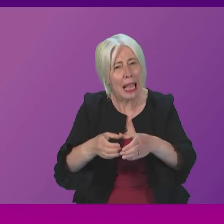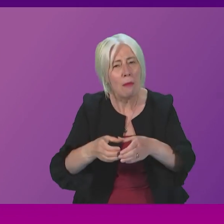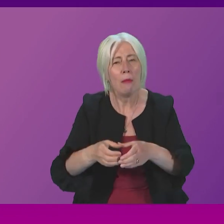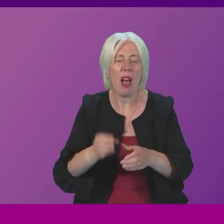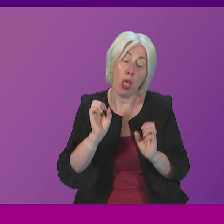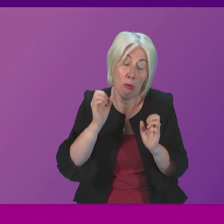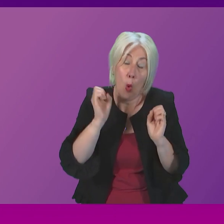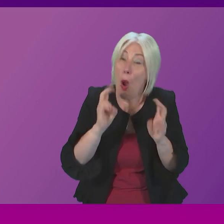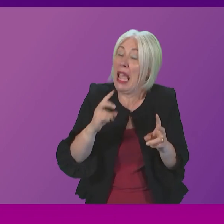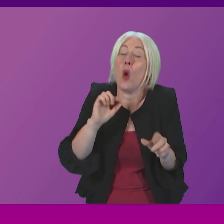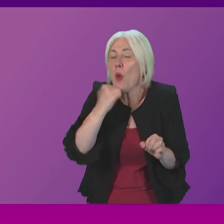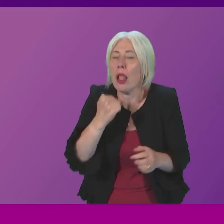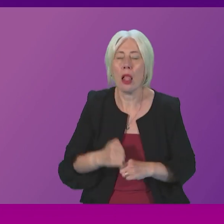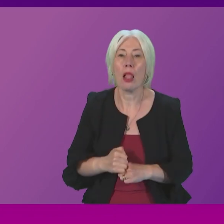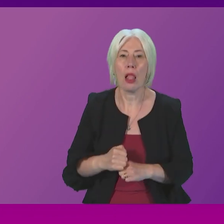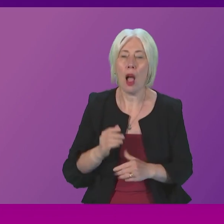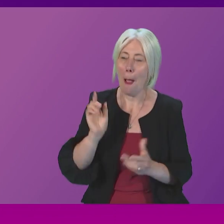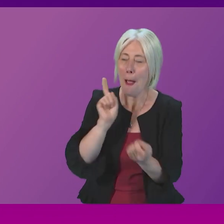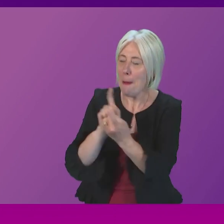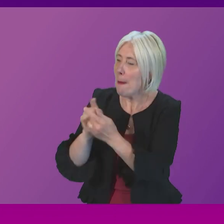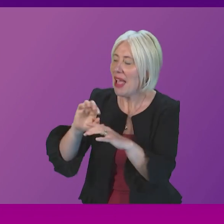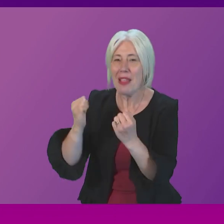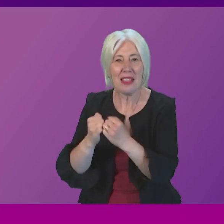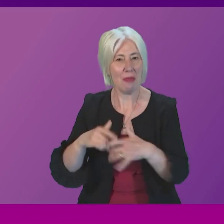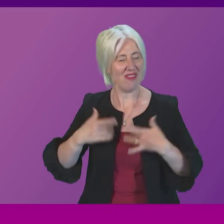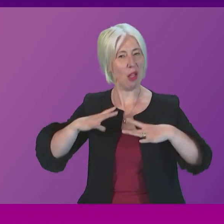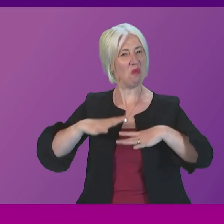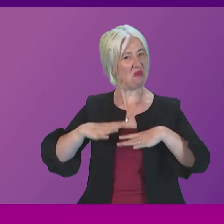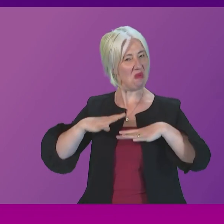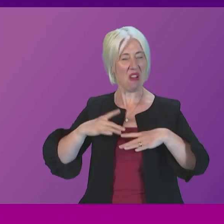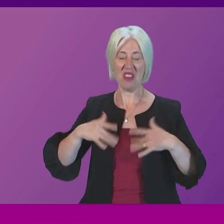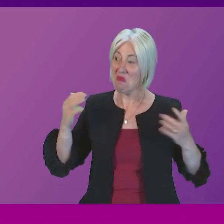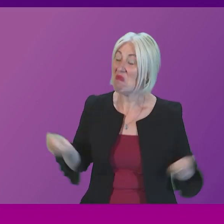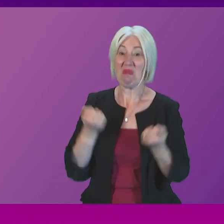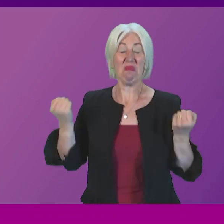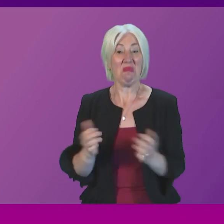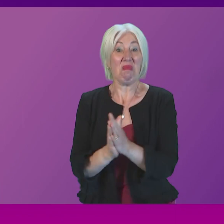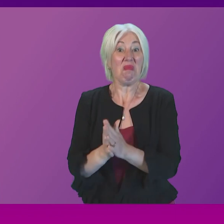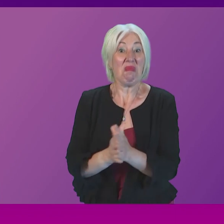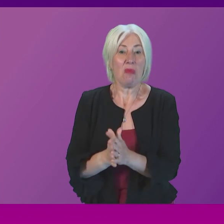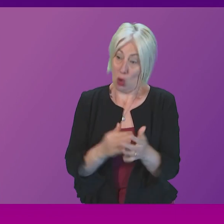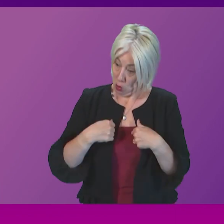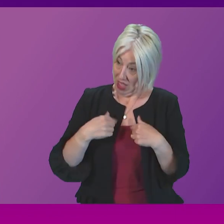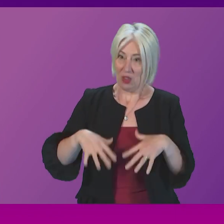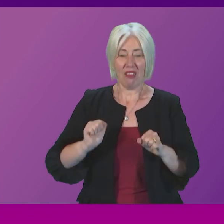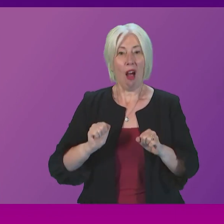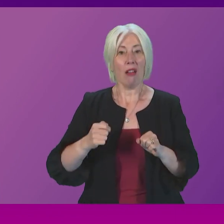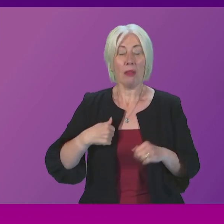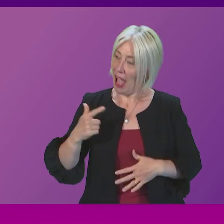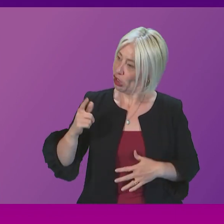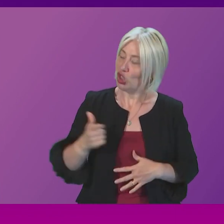I'll do it. And I met the team and I just thought, I really feel comfortable with those people and I really feel energised. And so that was the start of my journey. And